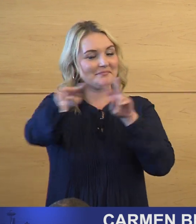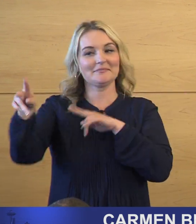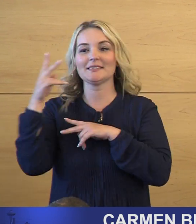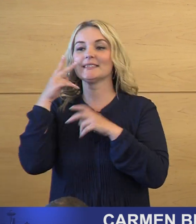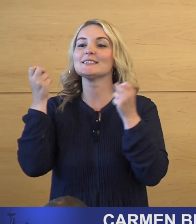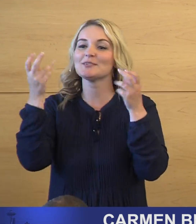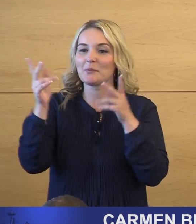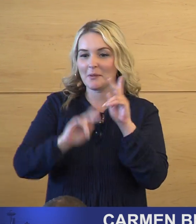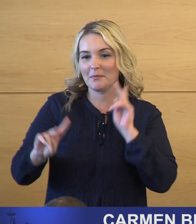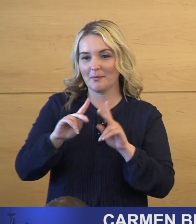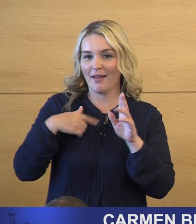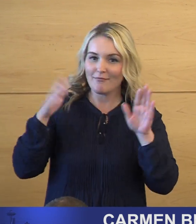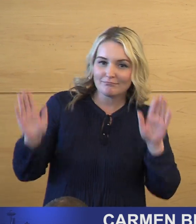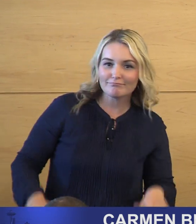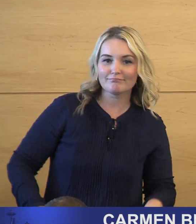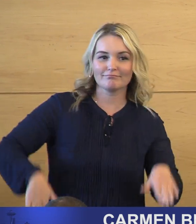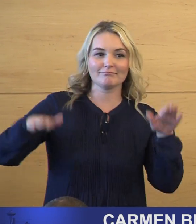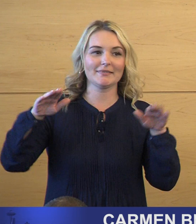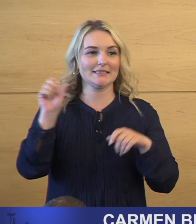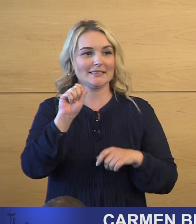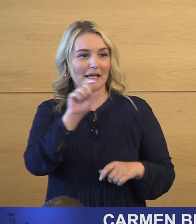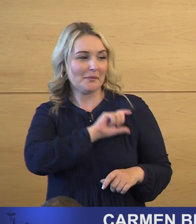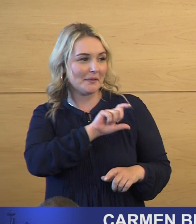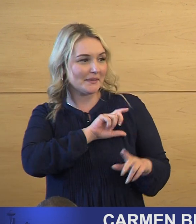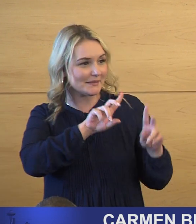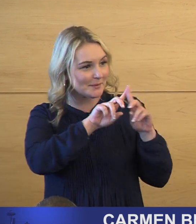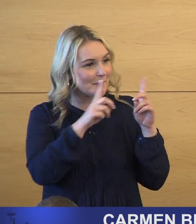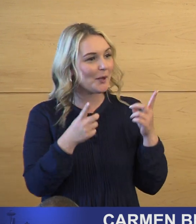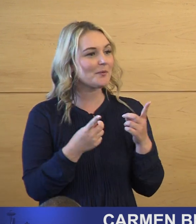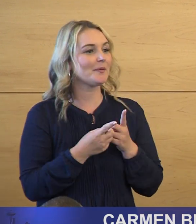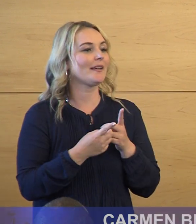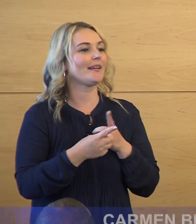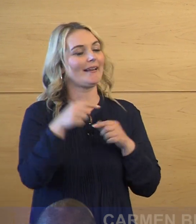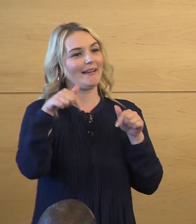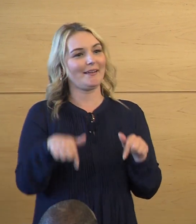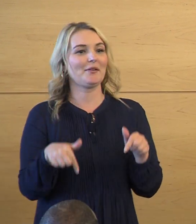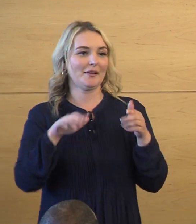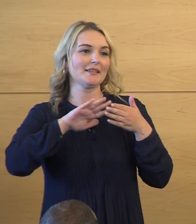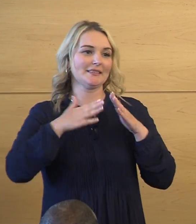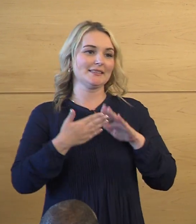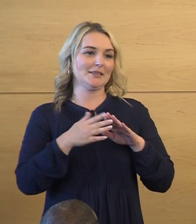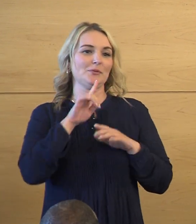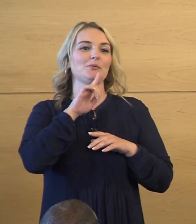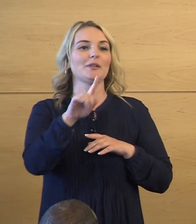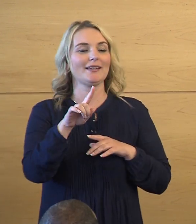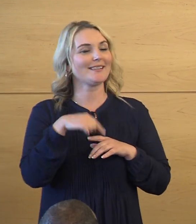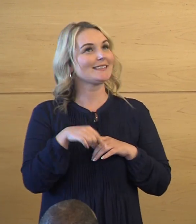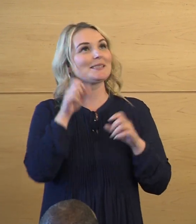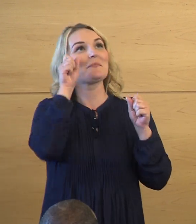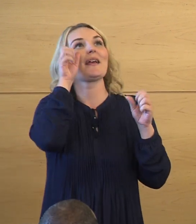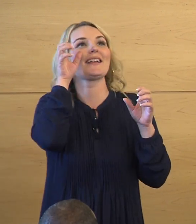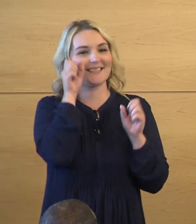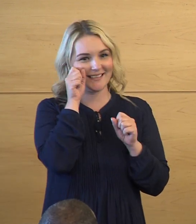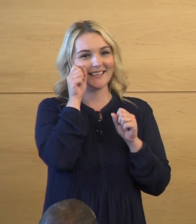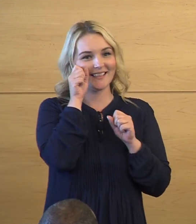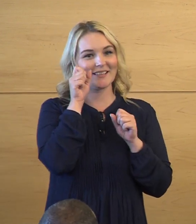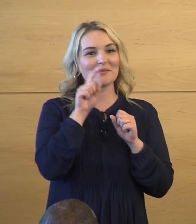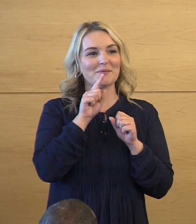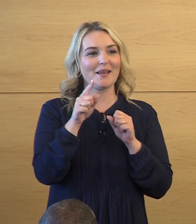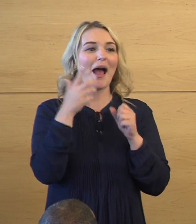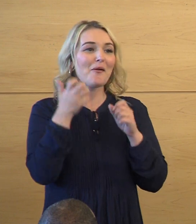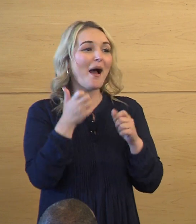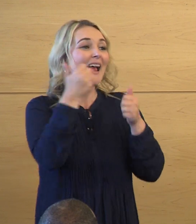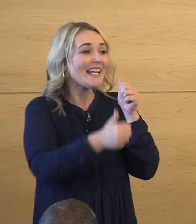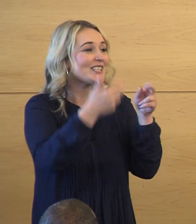that I have grown up with in the Seattle Police Department and in the city. This is really just amazing. And I want to call everybody out